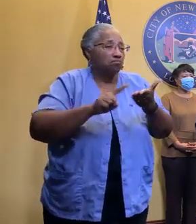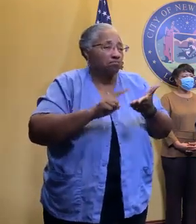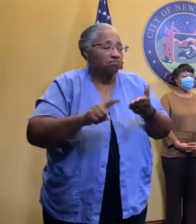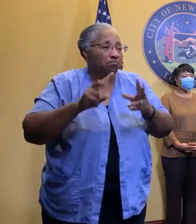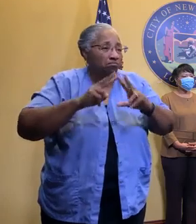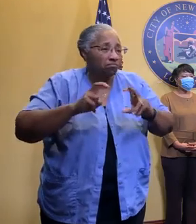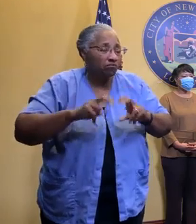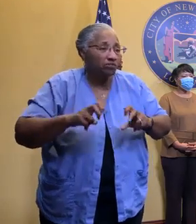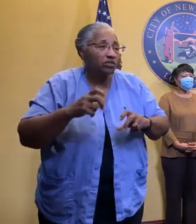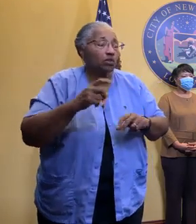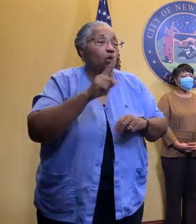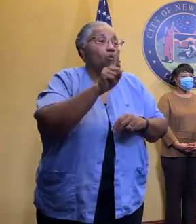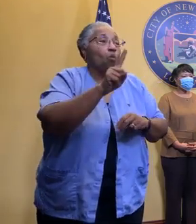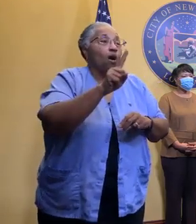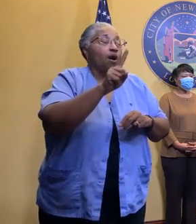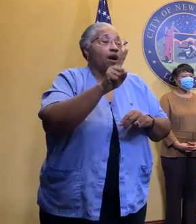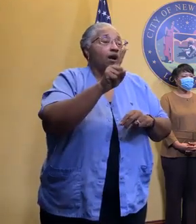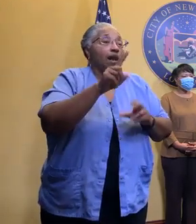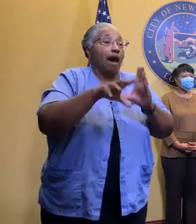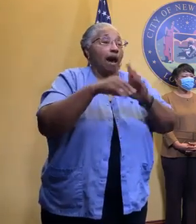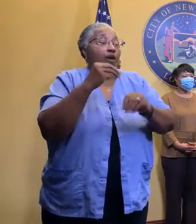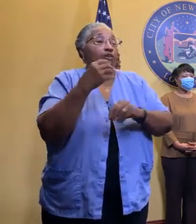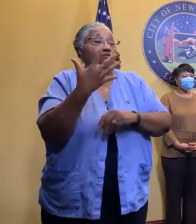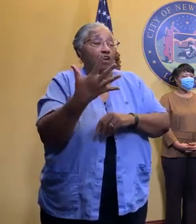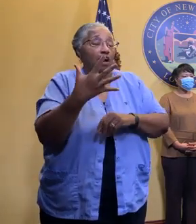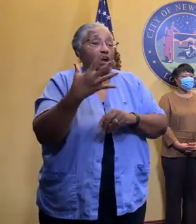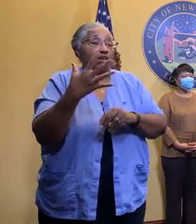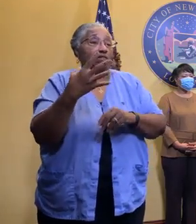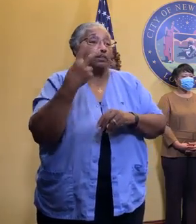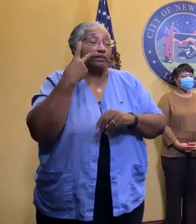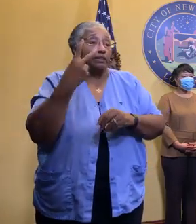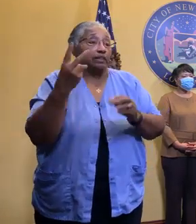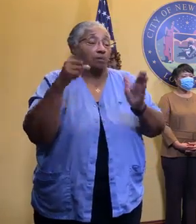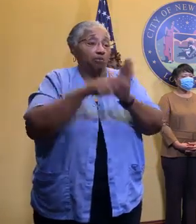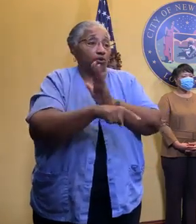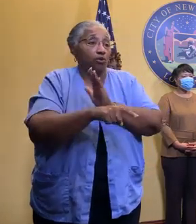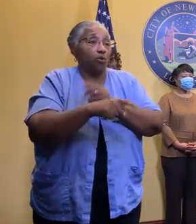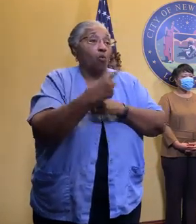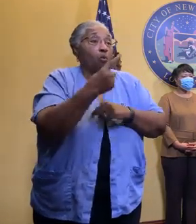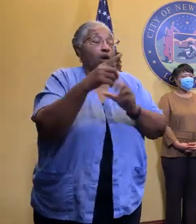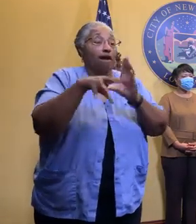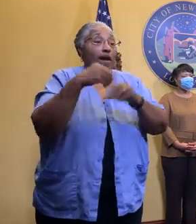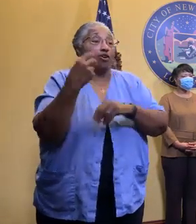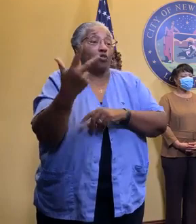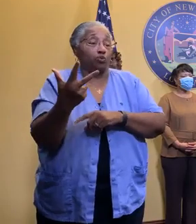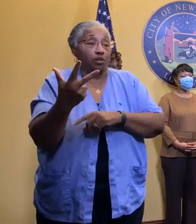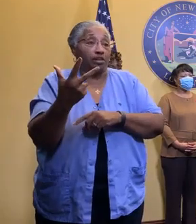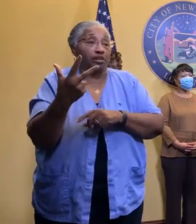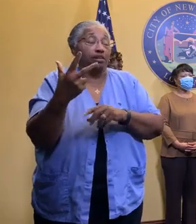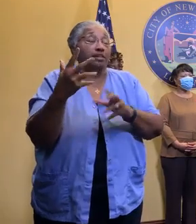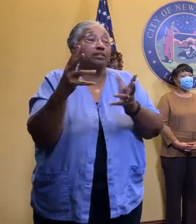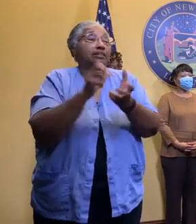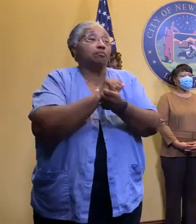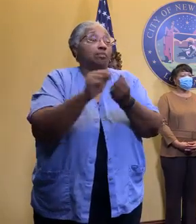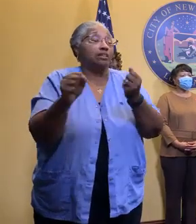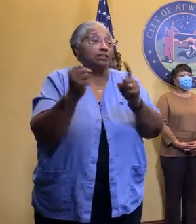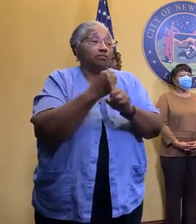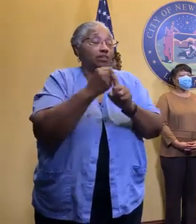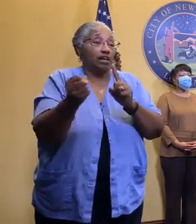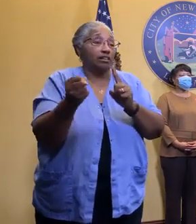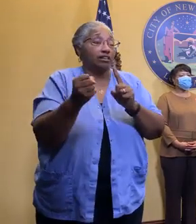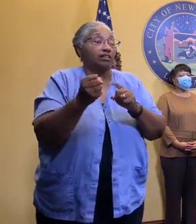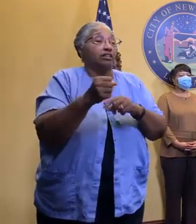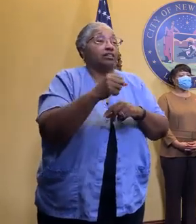1 in 5 had witnessed a murder. 1 in 3 had witnessed domestic violence. 4 in 10 had seen someone shot, stabbed, or